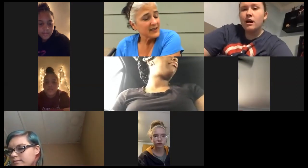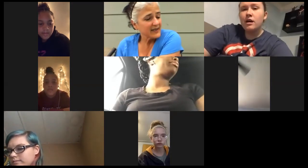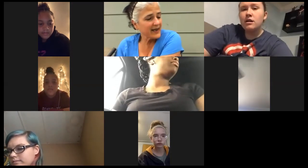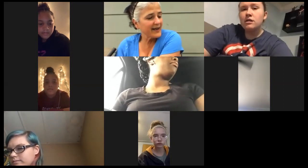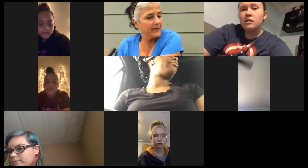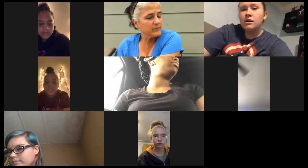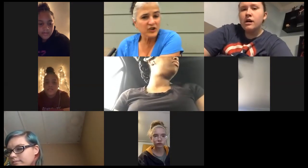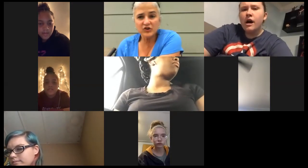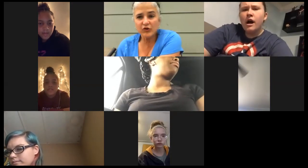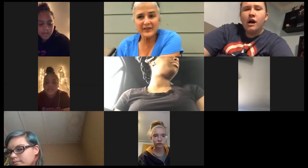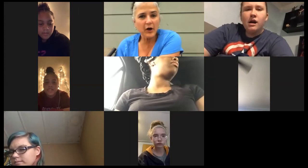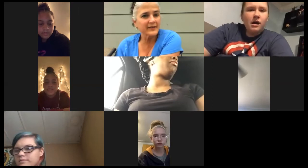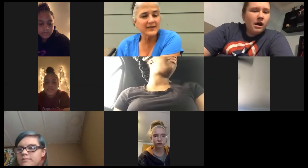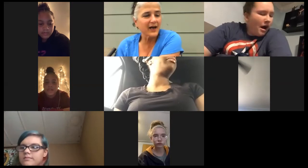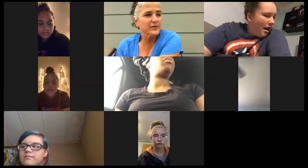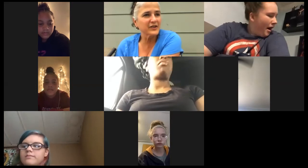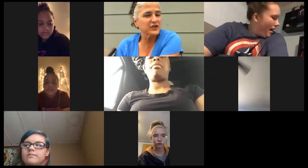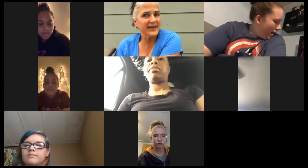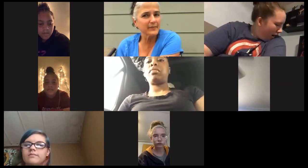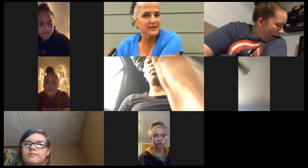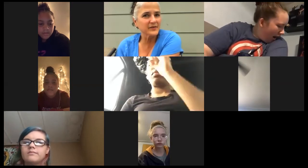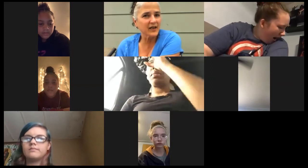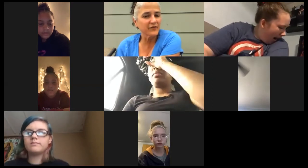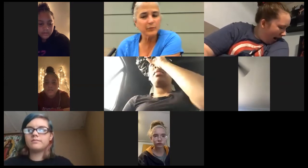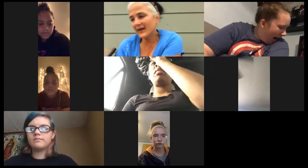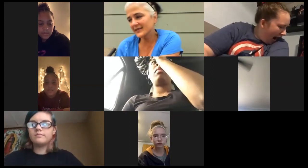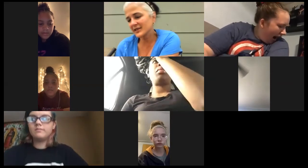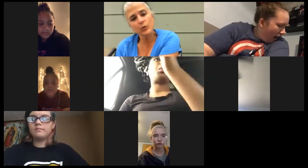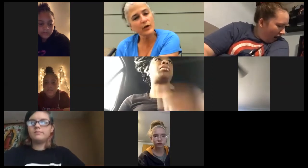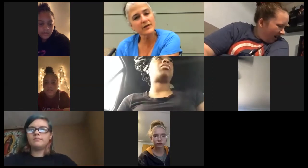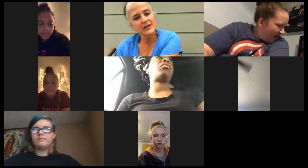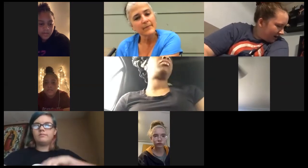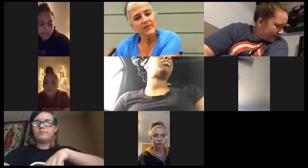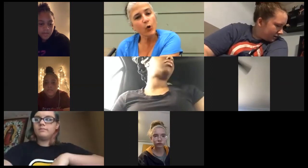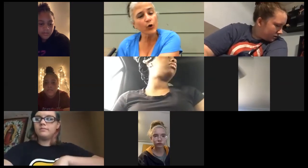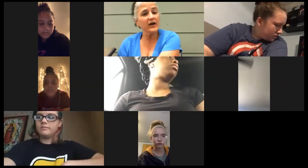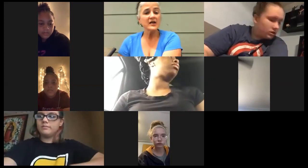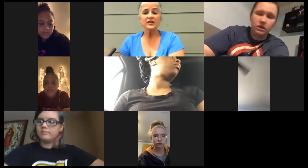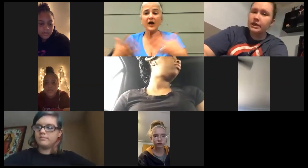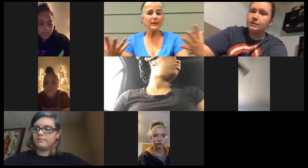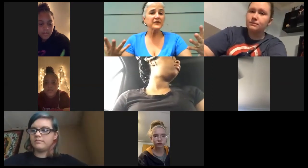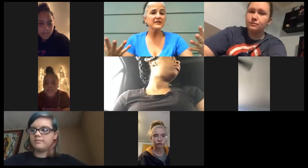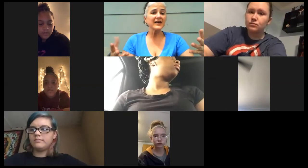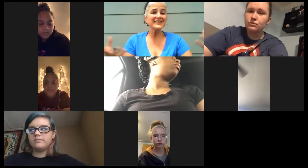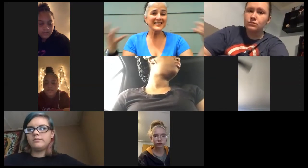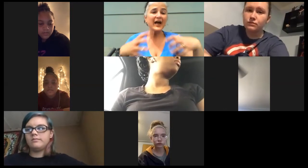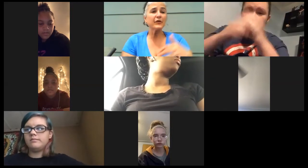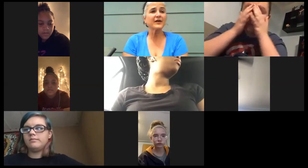yet. And just try to talk and sign the best you can about some stuff and practice these new words. Or come